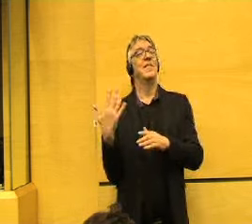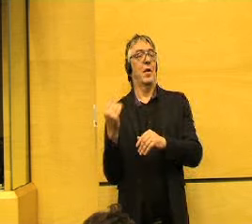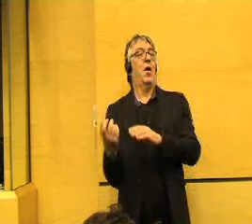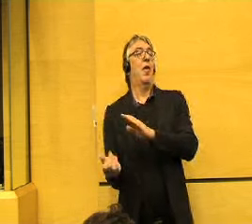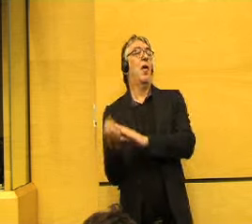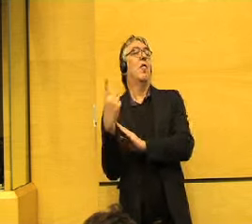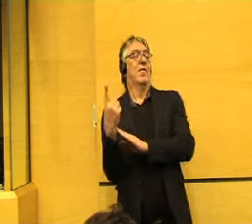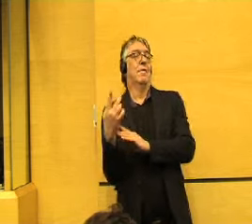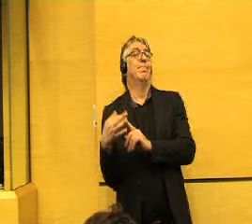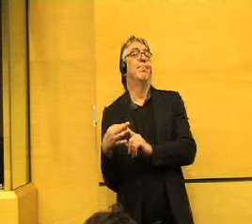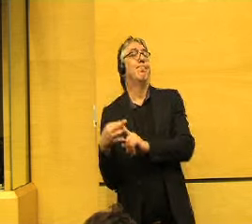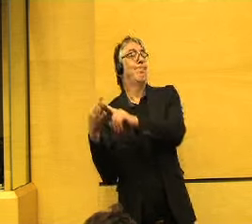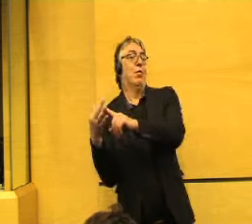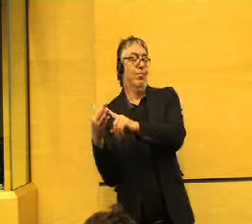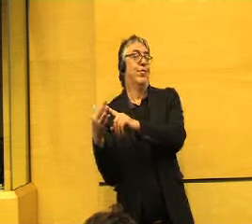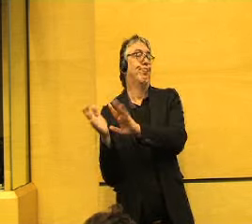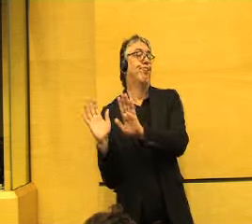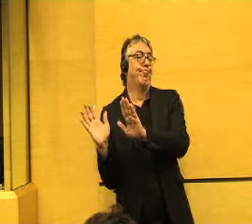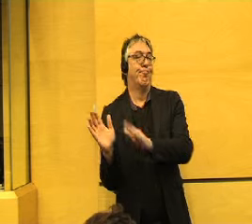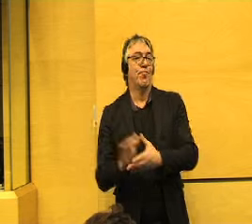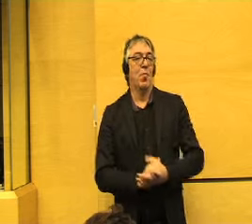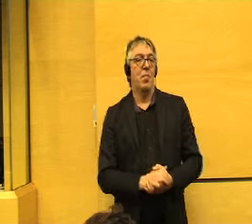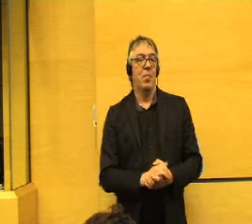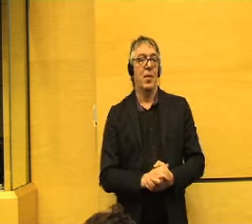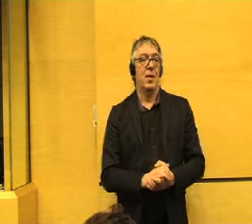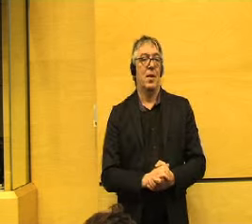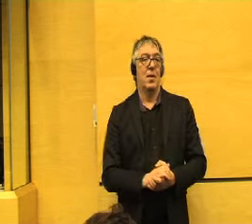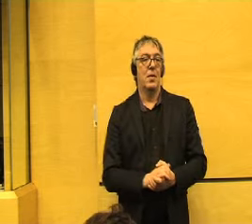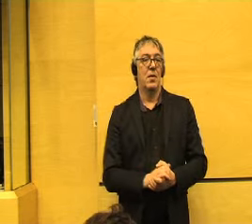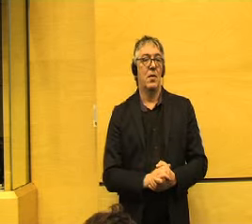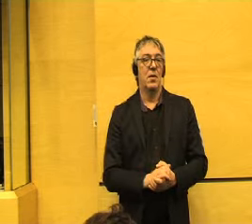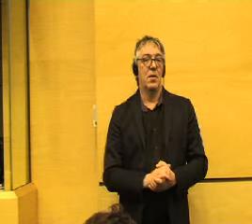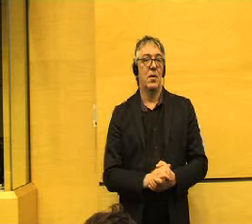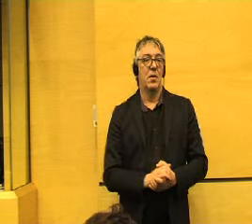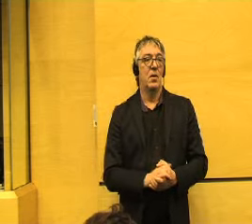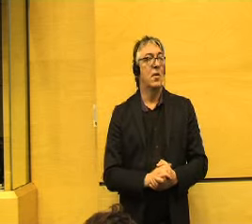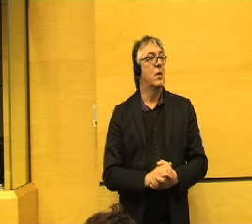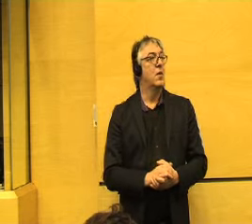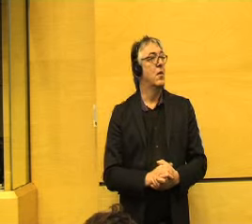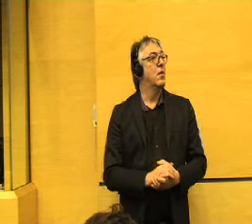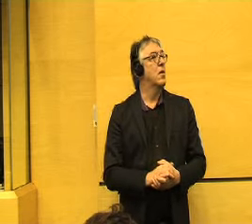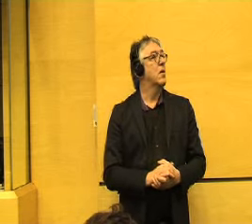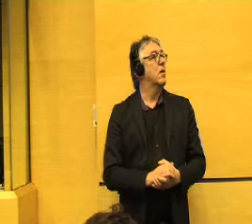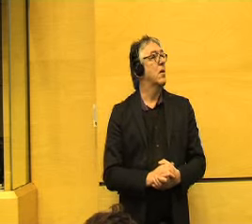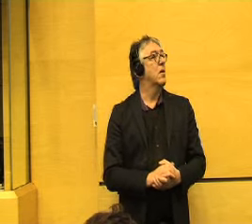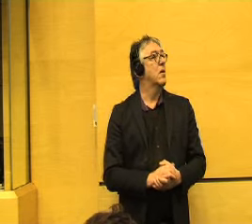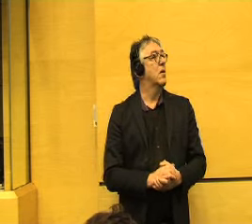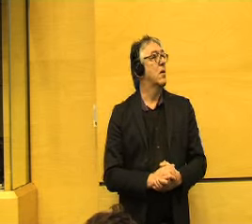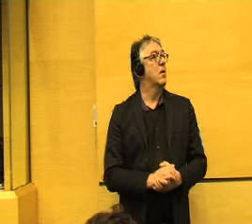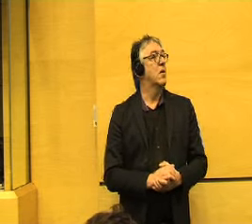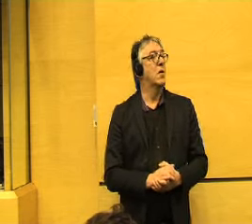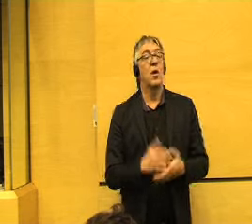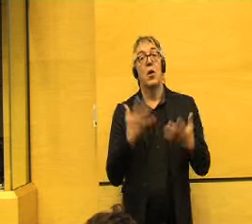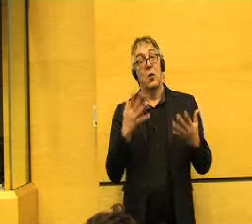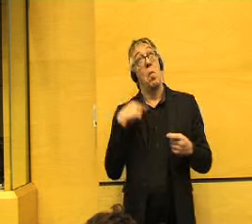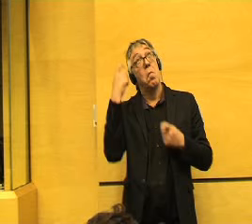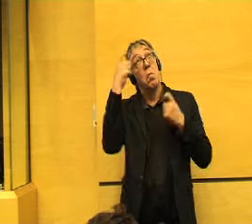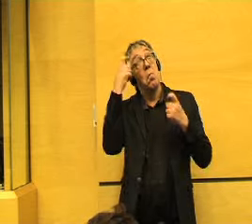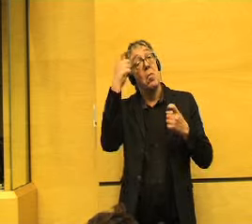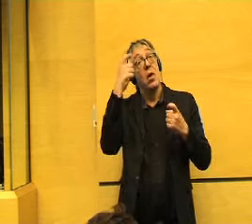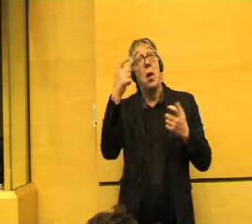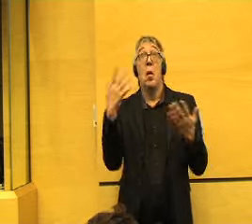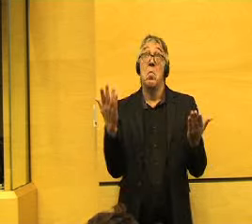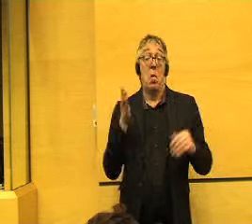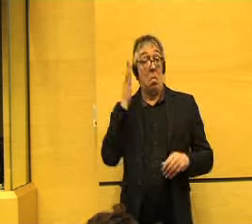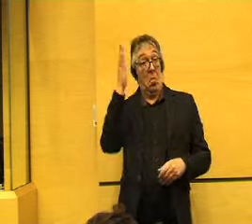Some ideas we have in mind include 1. The provisions of a